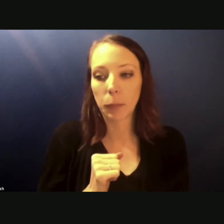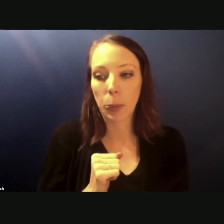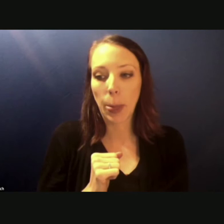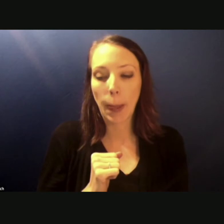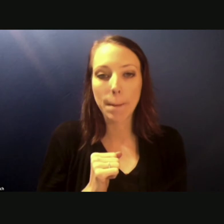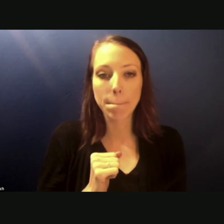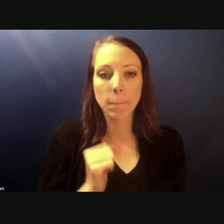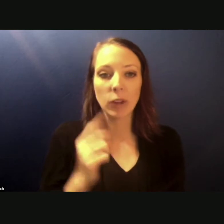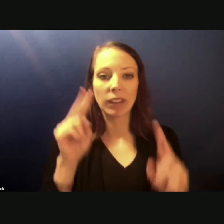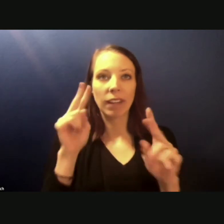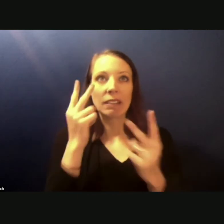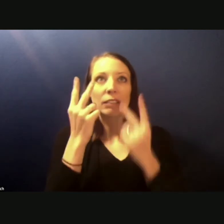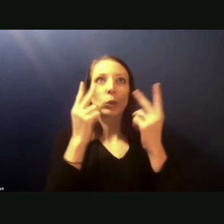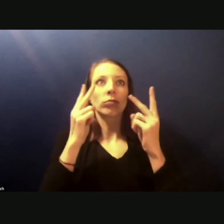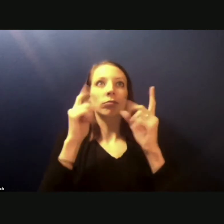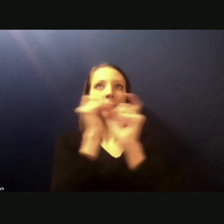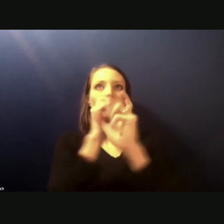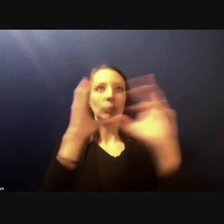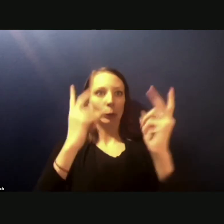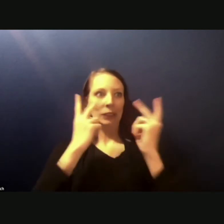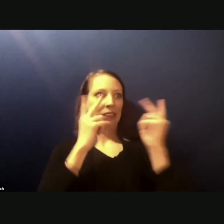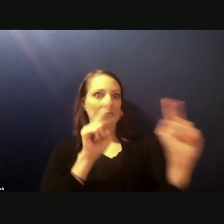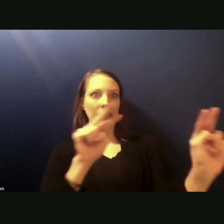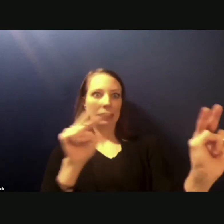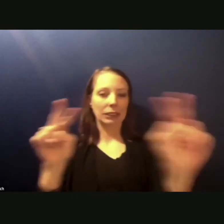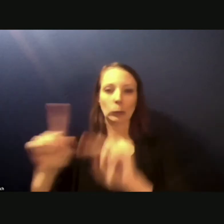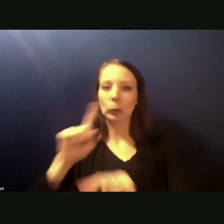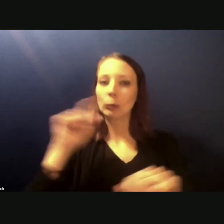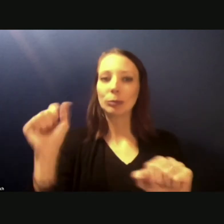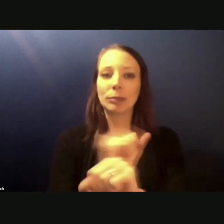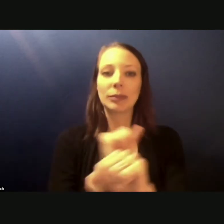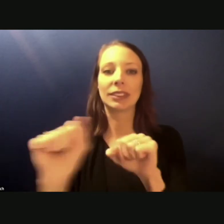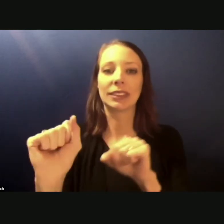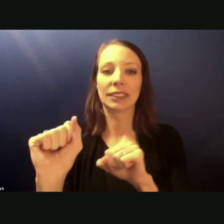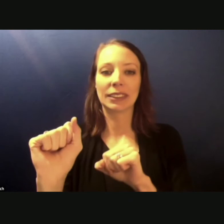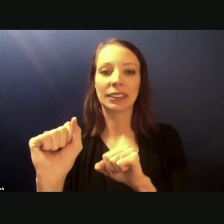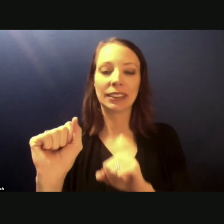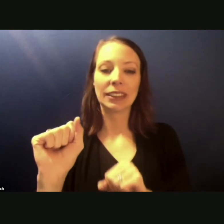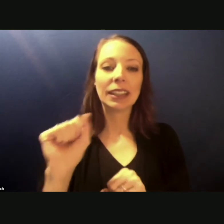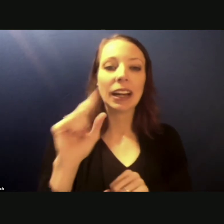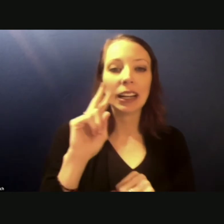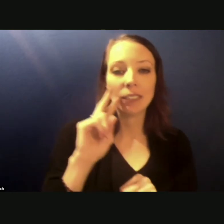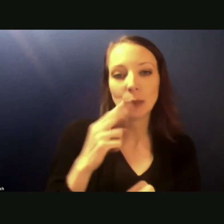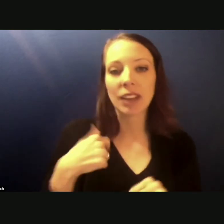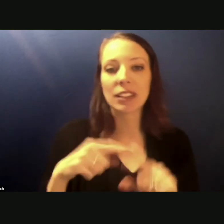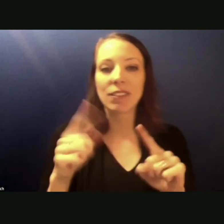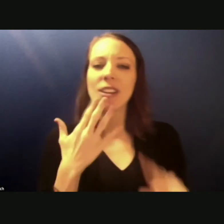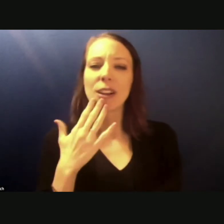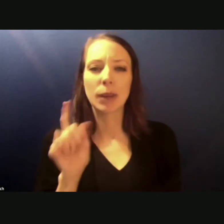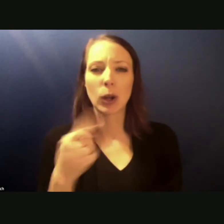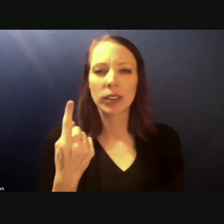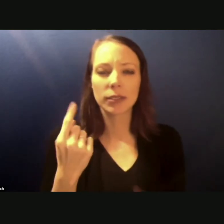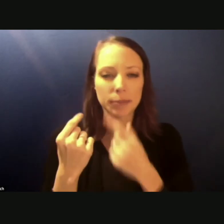visual interest to it with the real vegetarian when you're layering. You just try different colors. My only